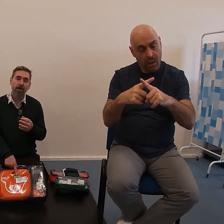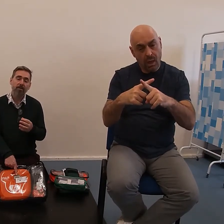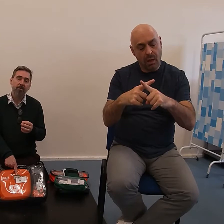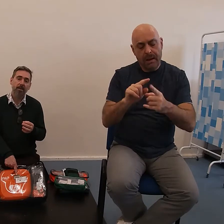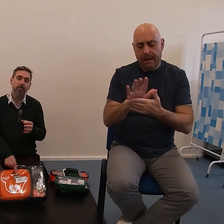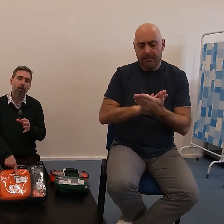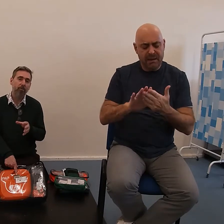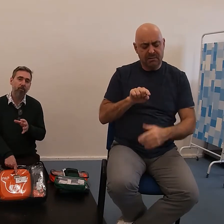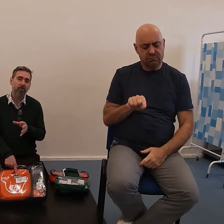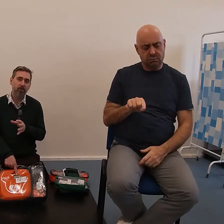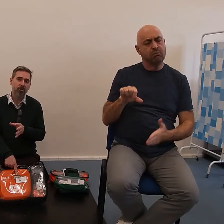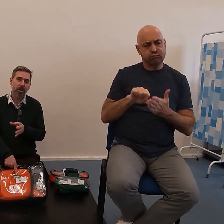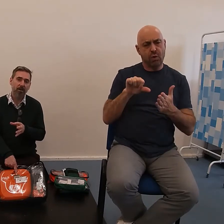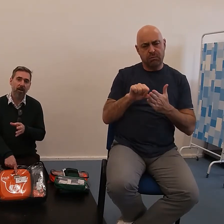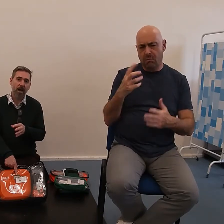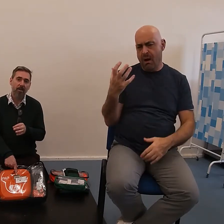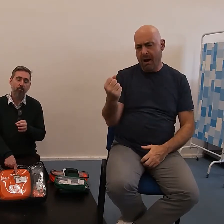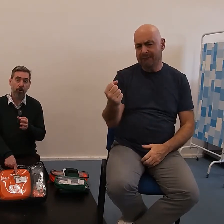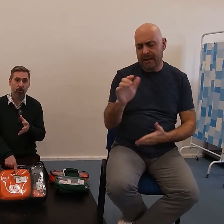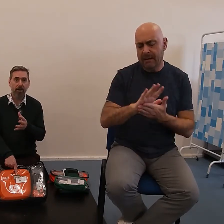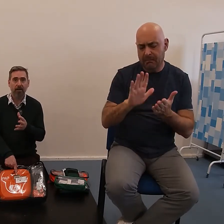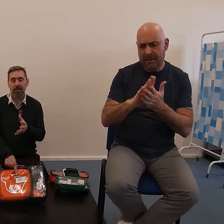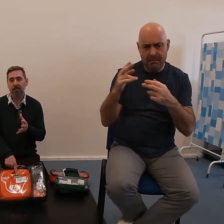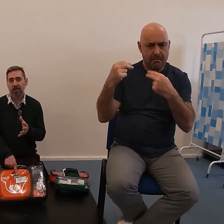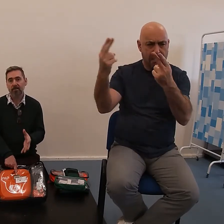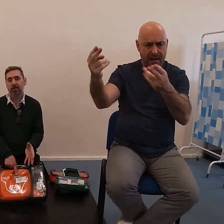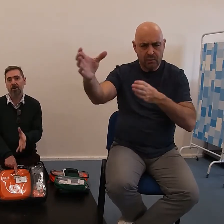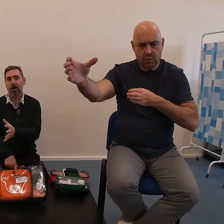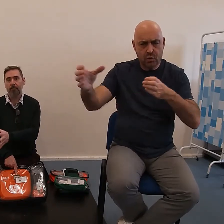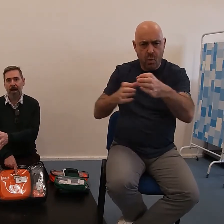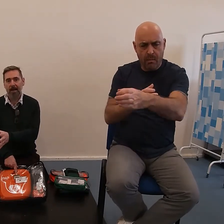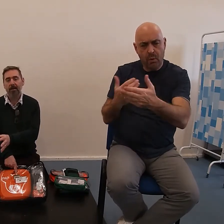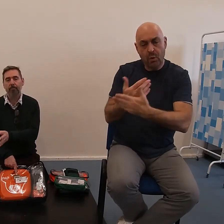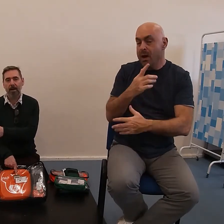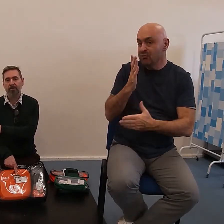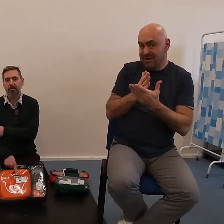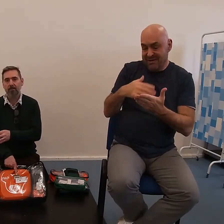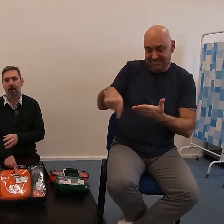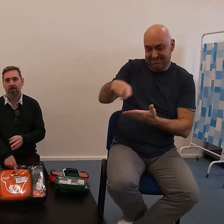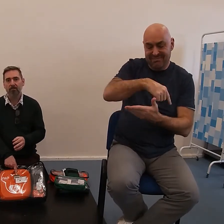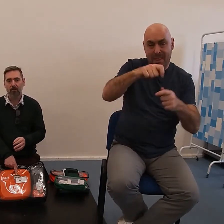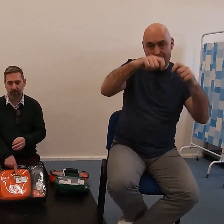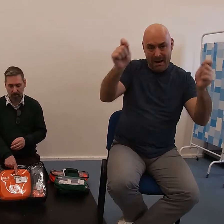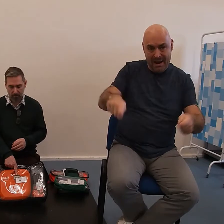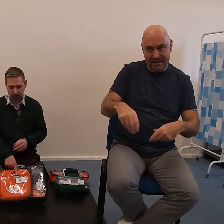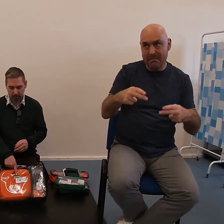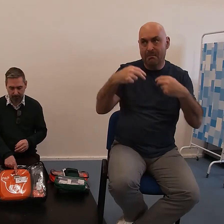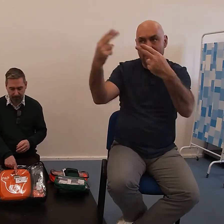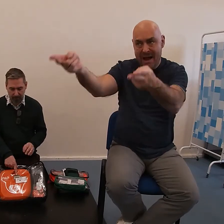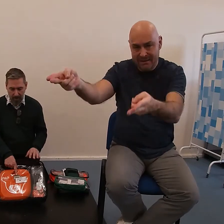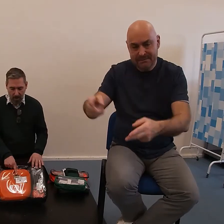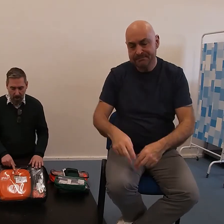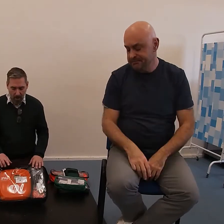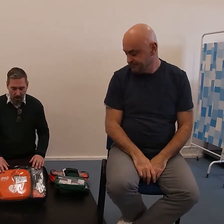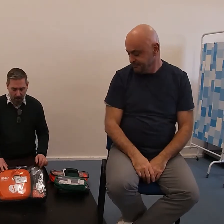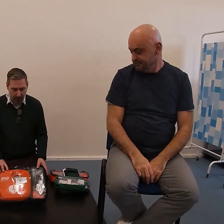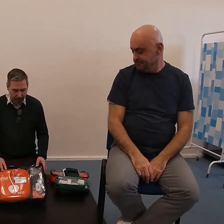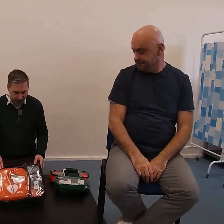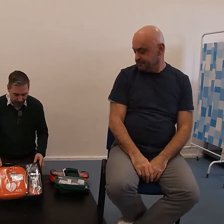it would mean that there's a problem with the machine and you will again need to send the entire bag back to us for refurbishment.